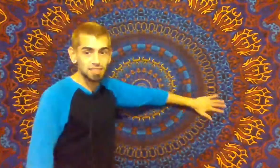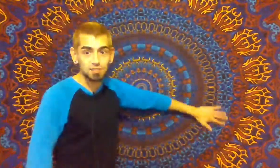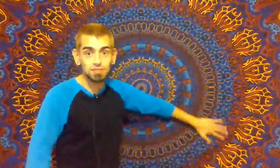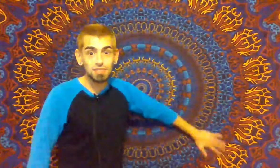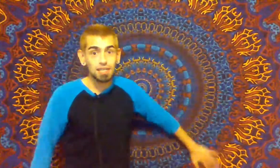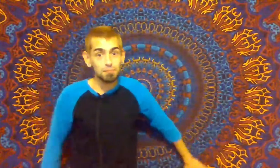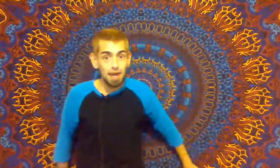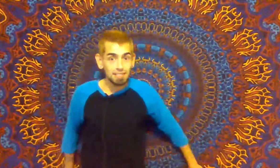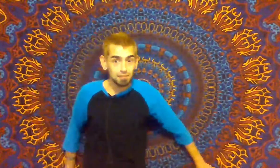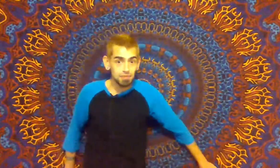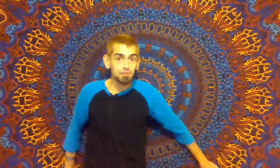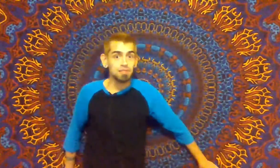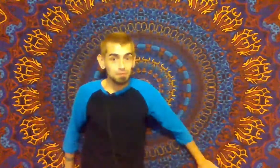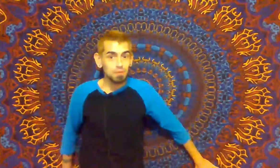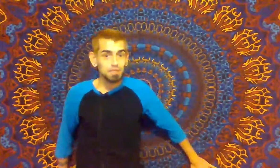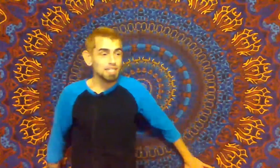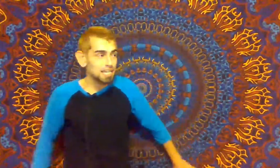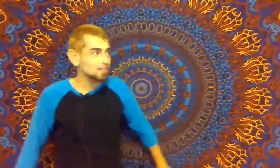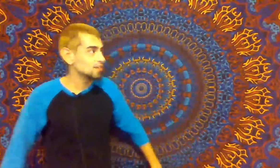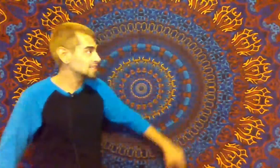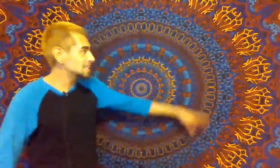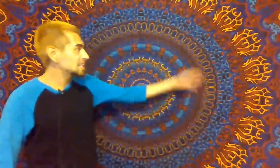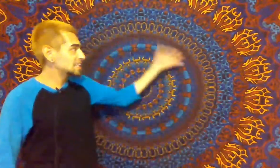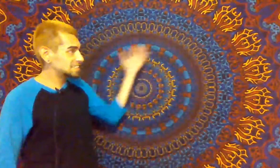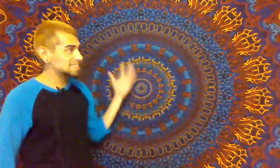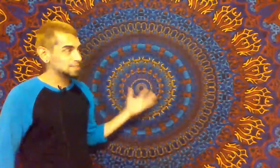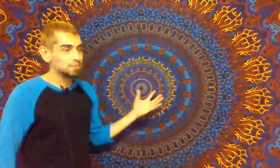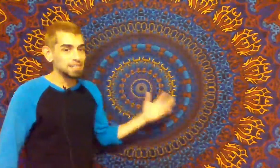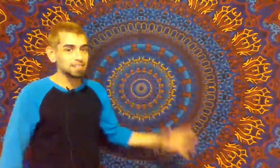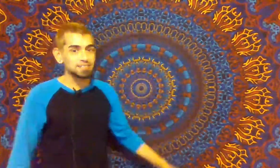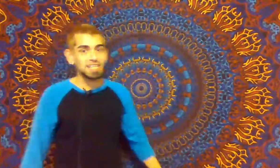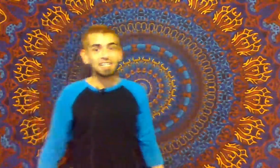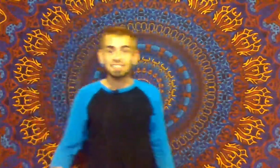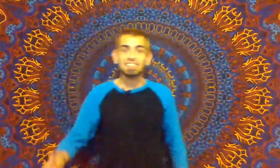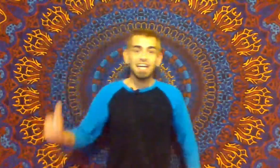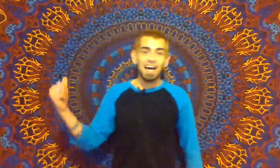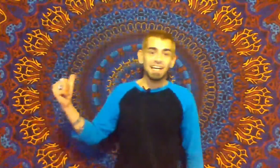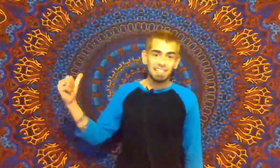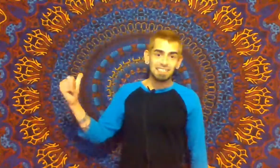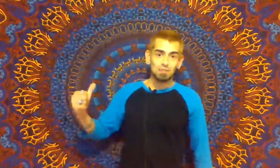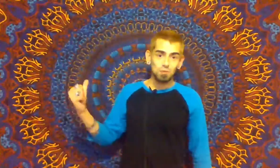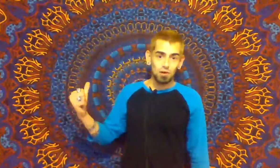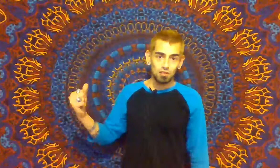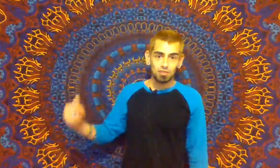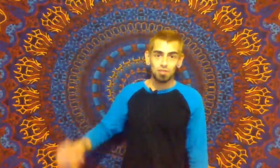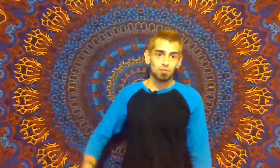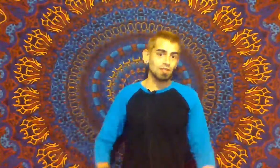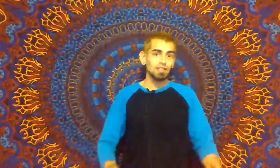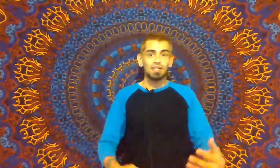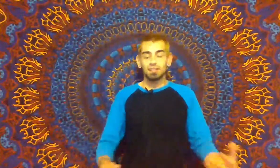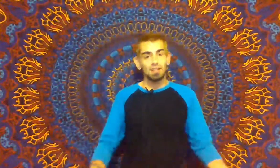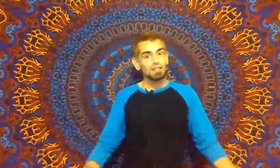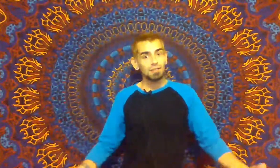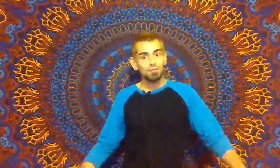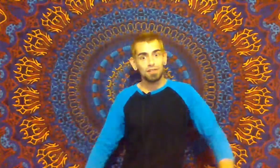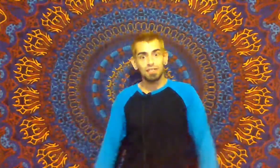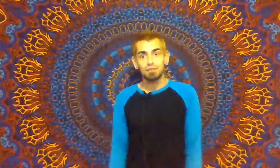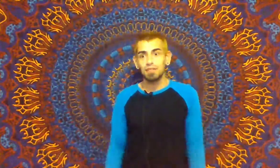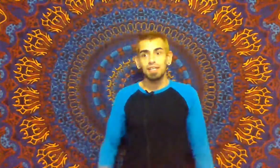soon as he like backs up to it and puts his hand on it, it disappears, and inside is the water stone. Lucky for him, he